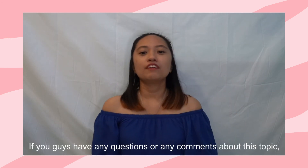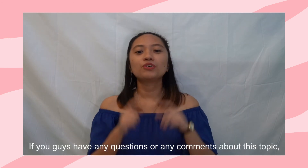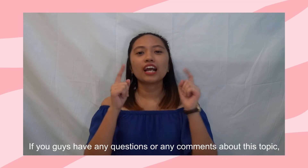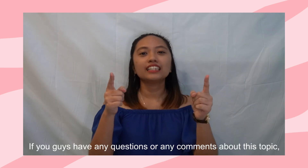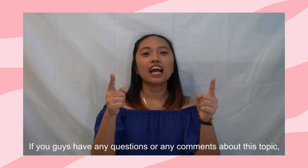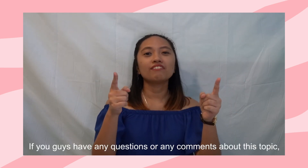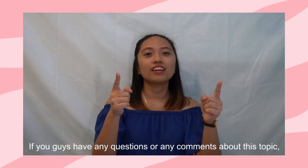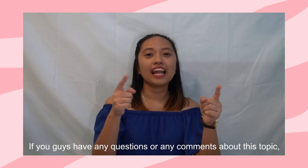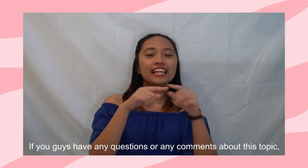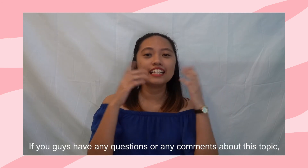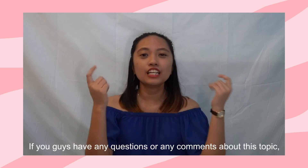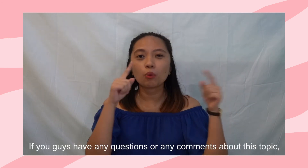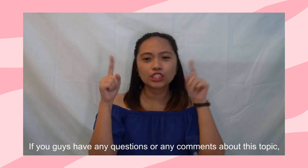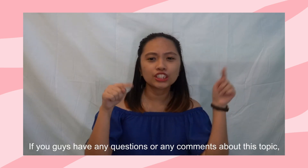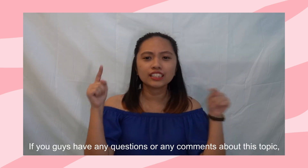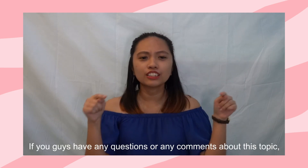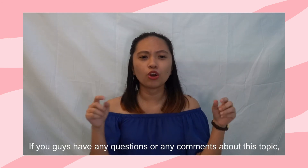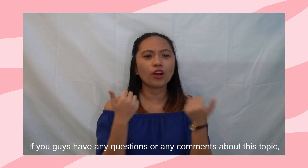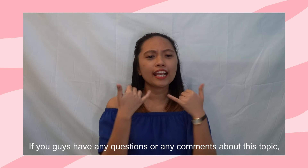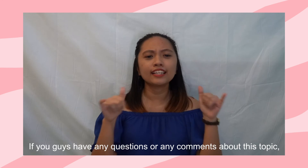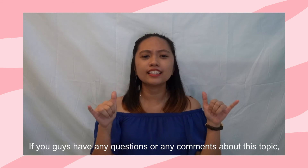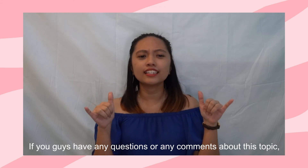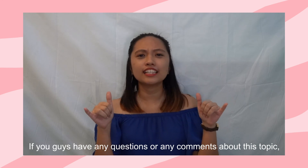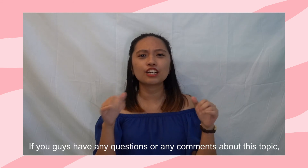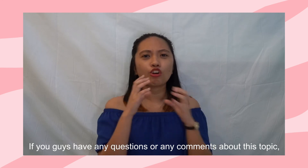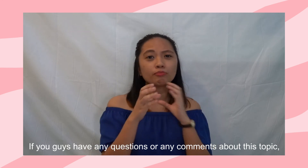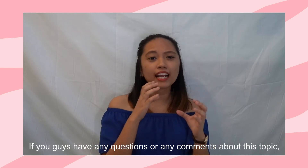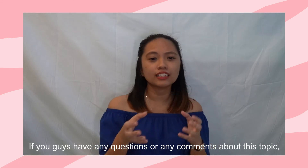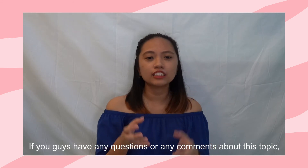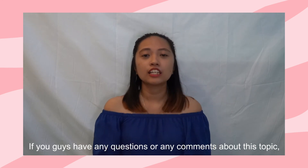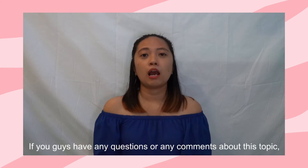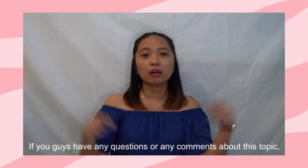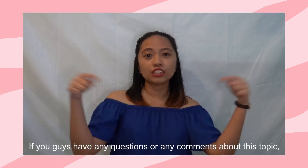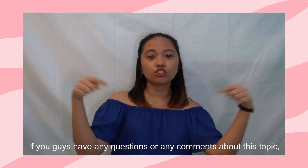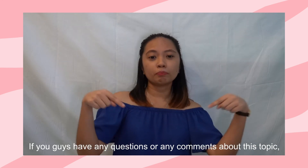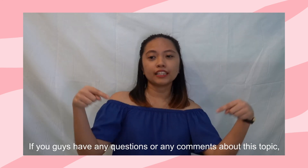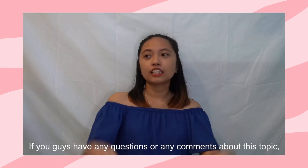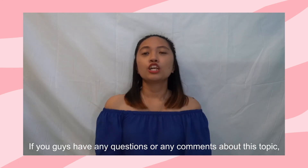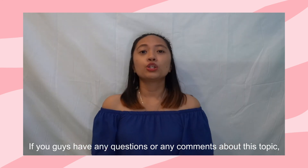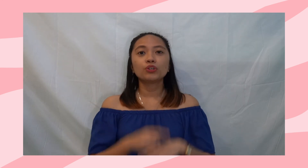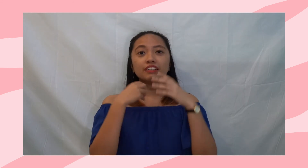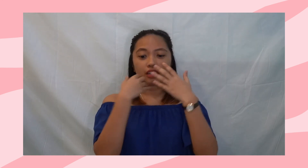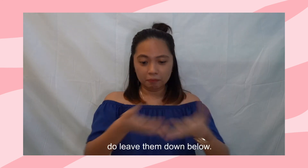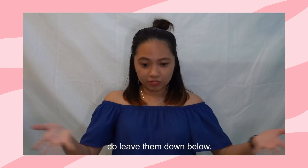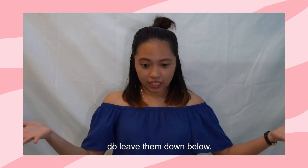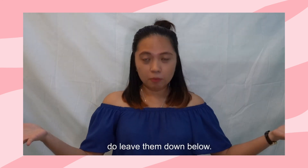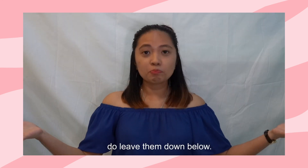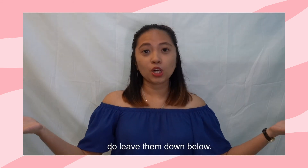you guys have any question or any comment about this topic, do leave them down